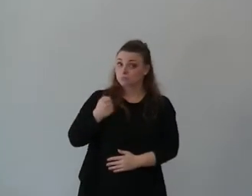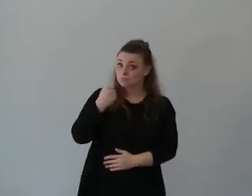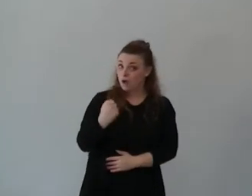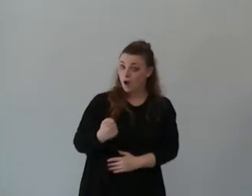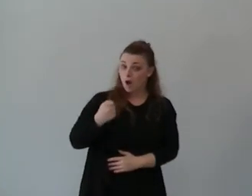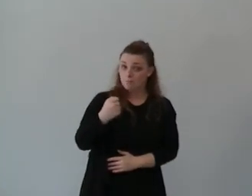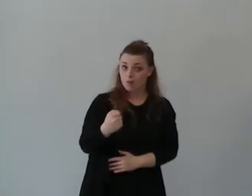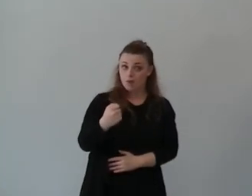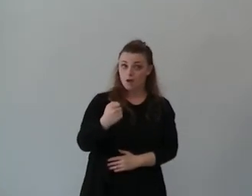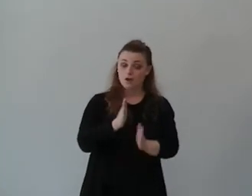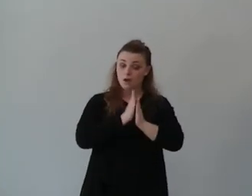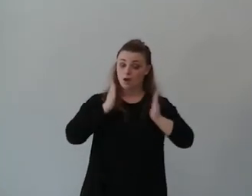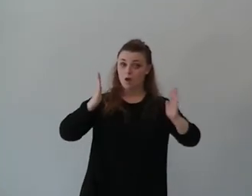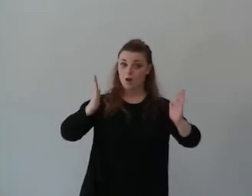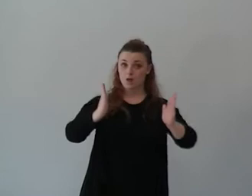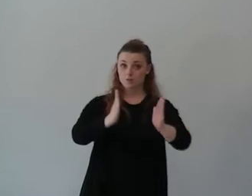cards.